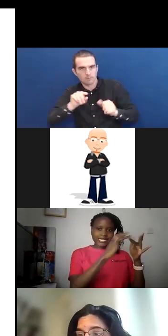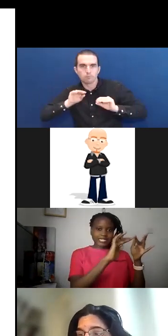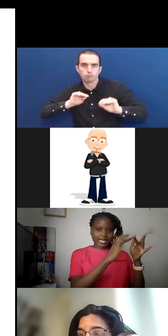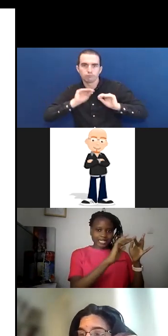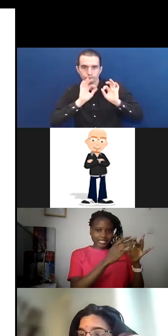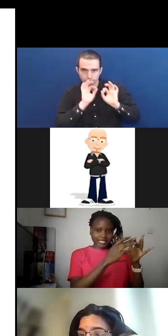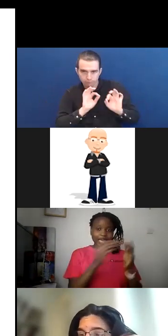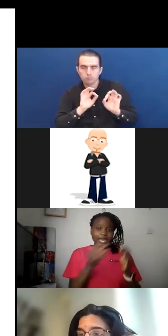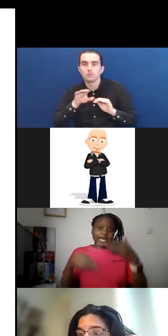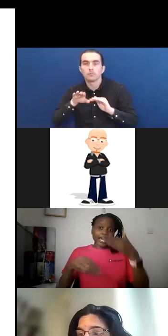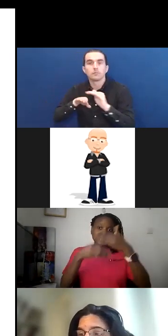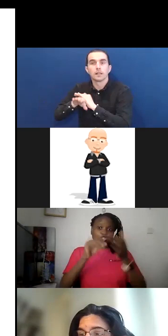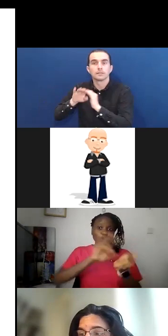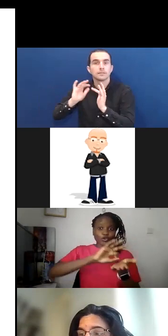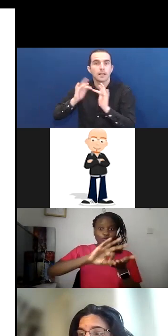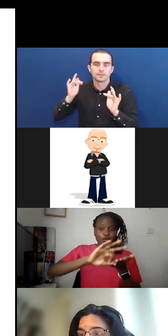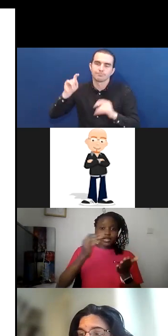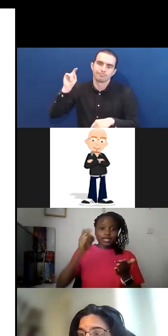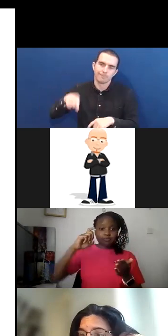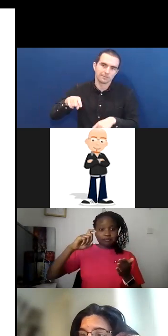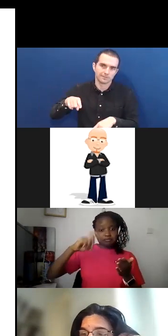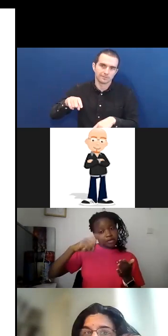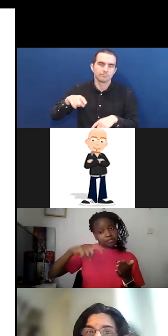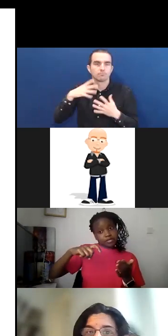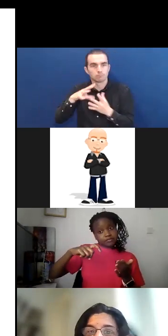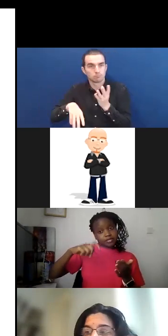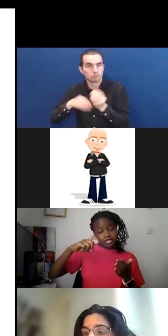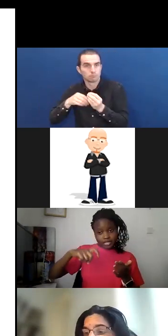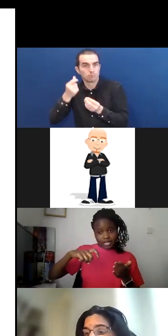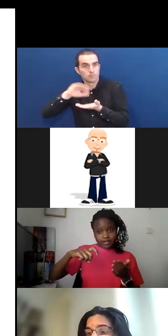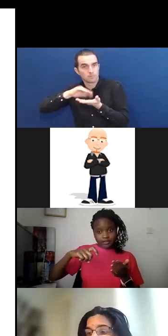be required to provide devices, training, and other